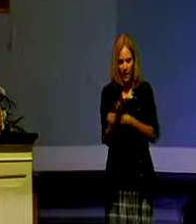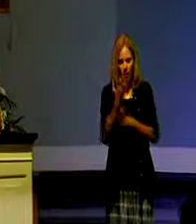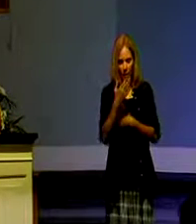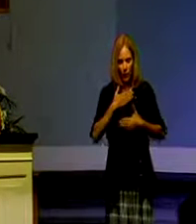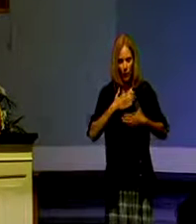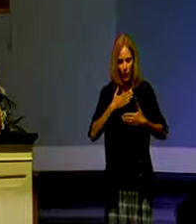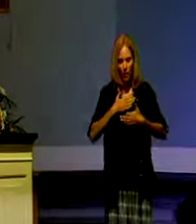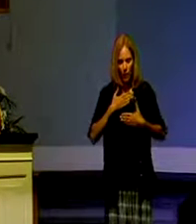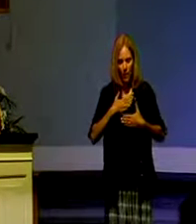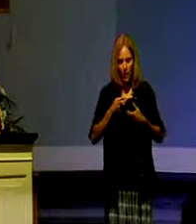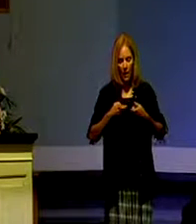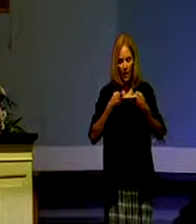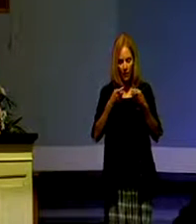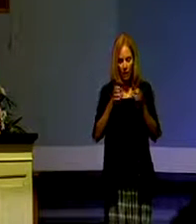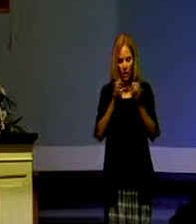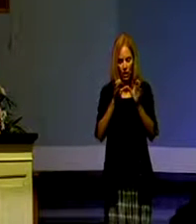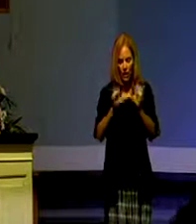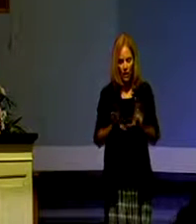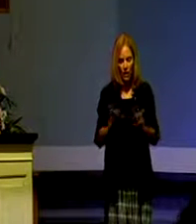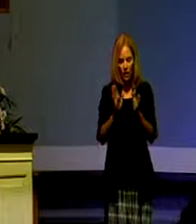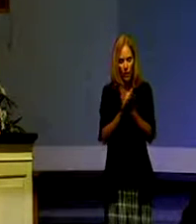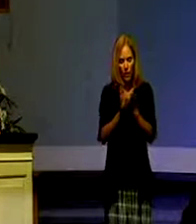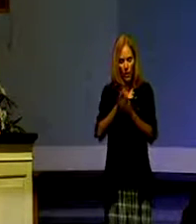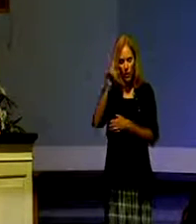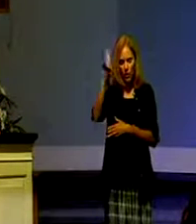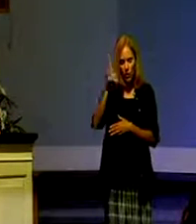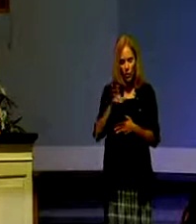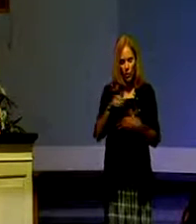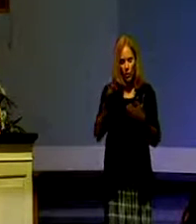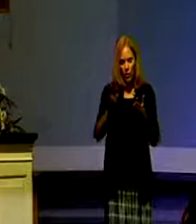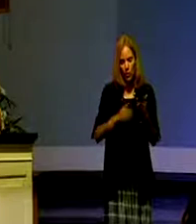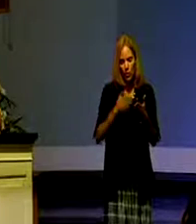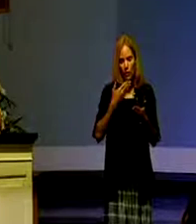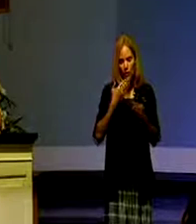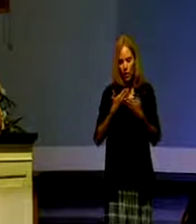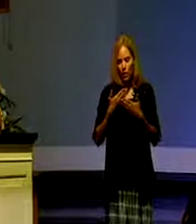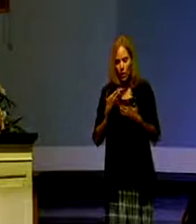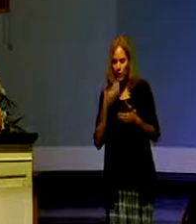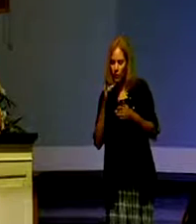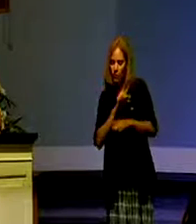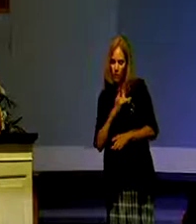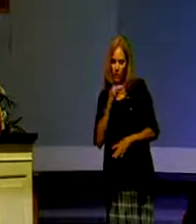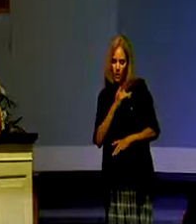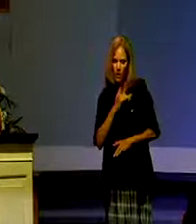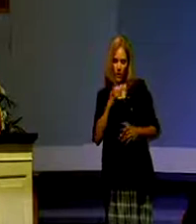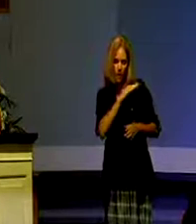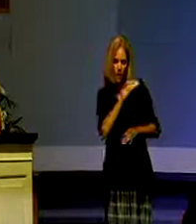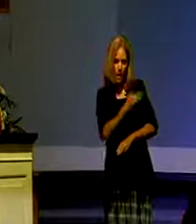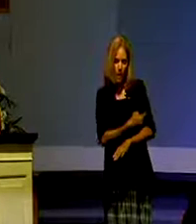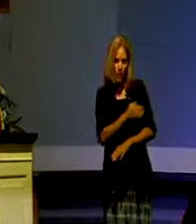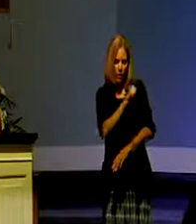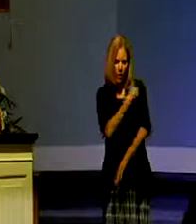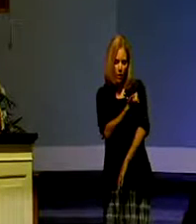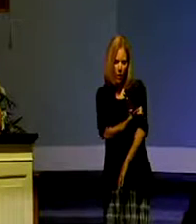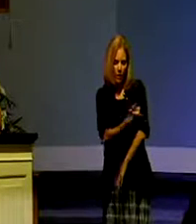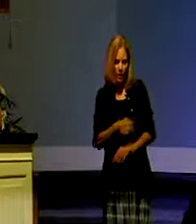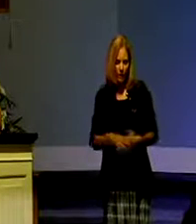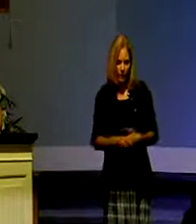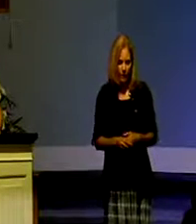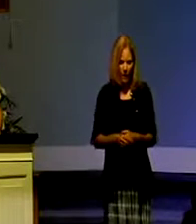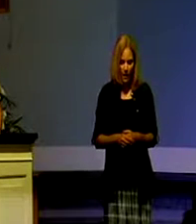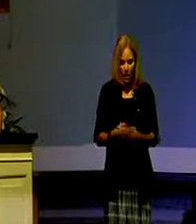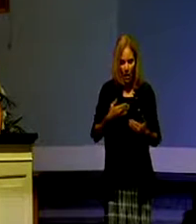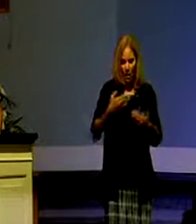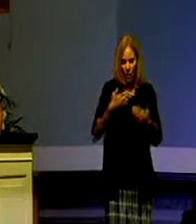breath in our lungs, and you've given us the chance to praise you, to sing of your goodness, of your mercy, of your power, and your authority. And